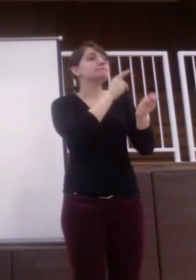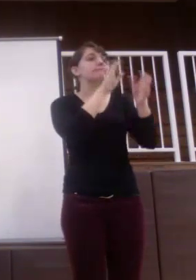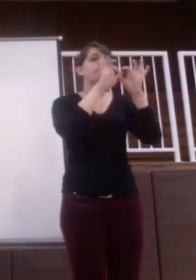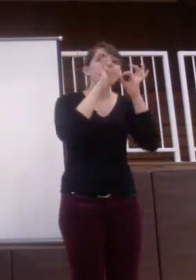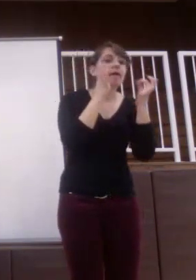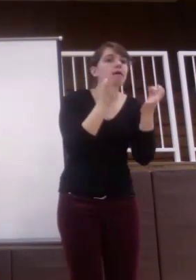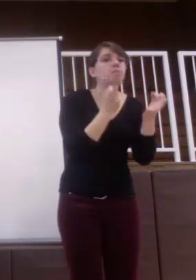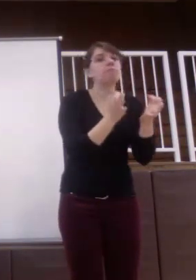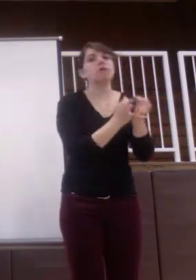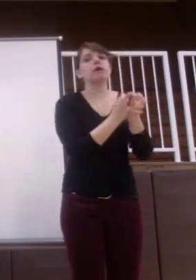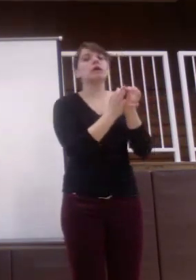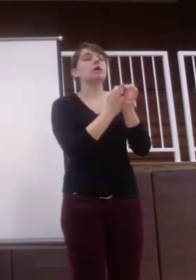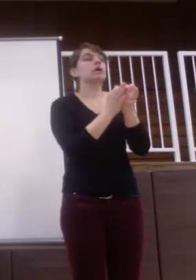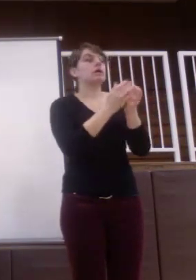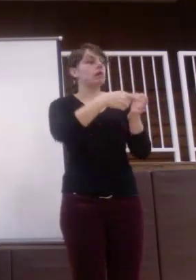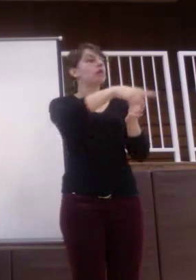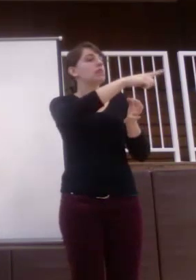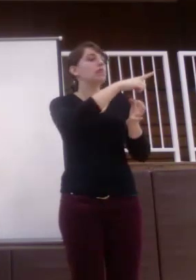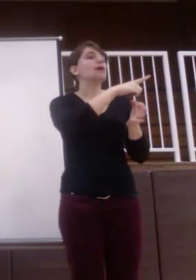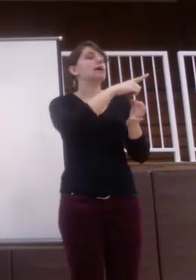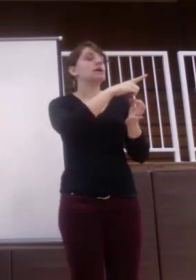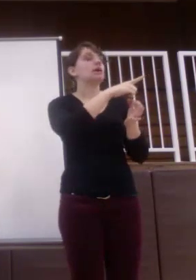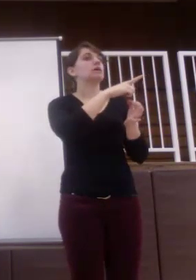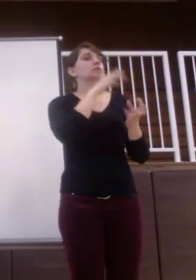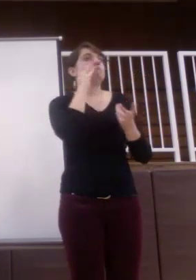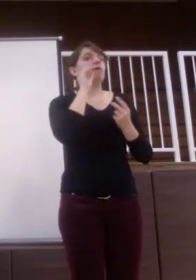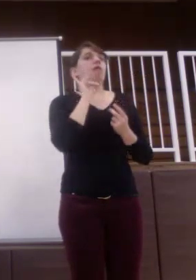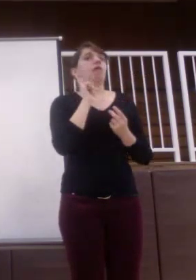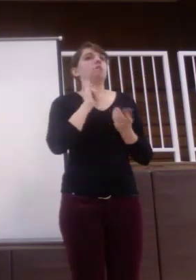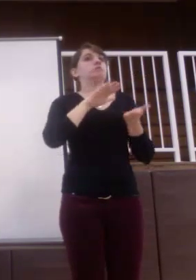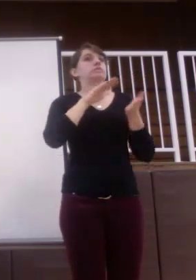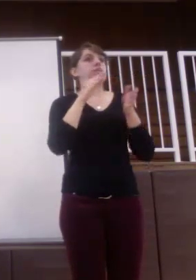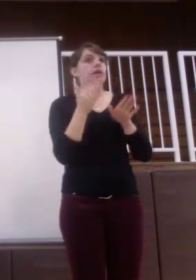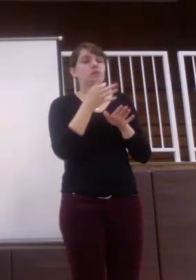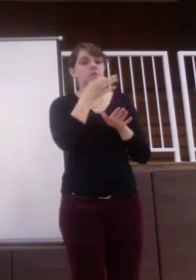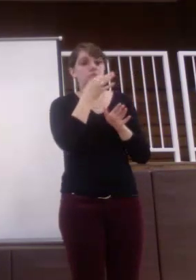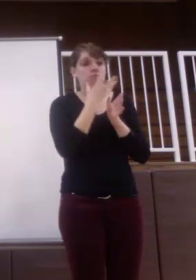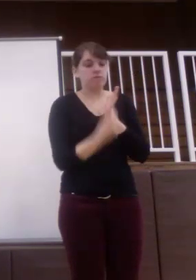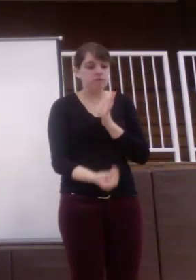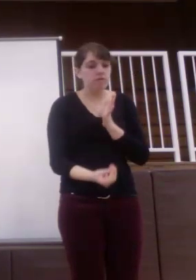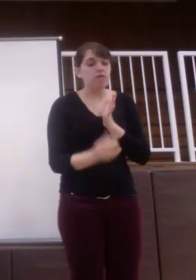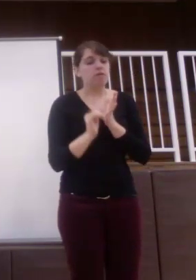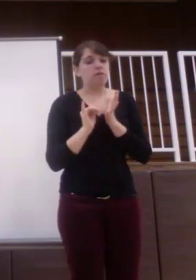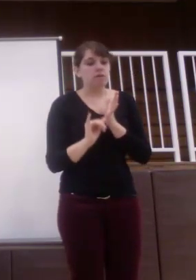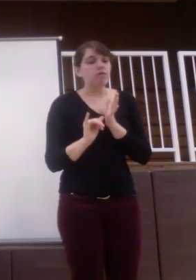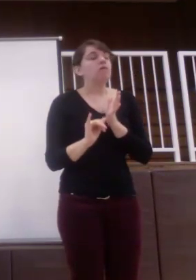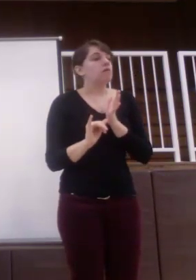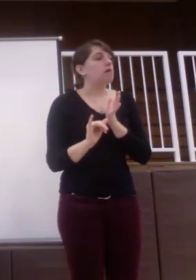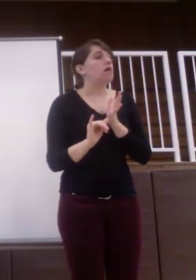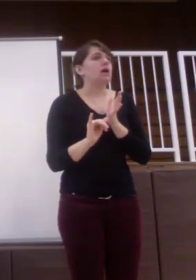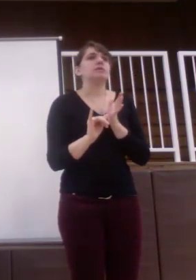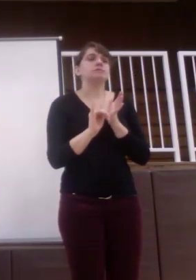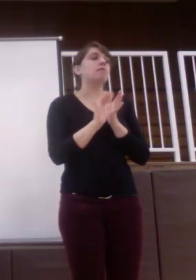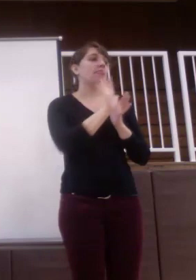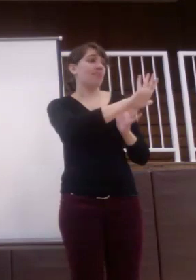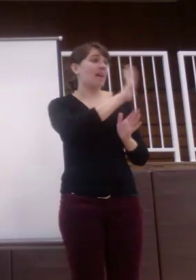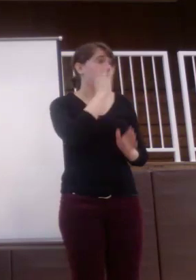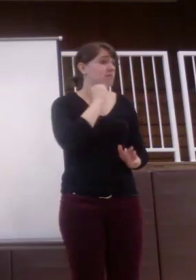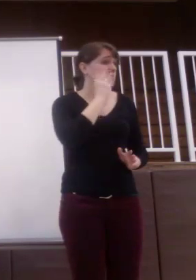families that deal with death and dying. And that has taught me a lot.